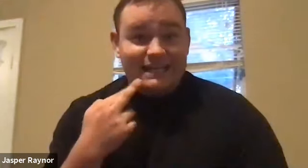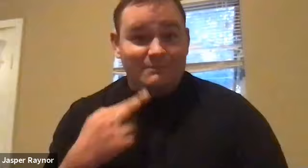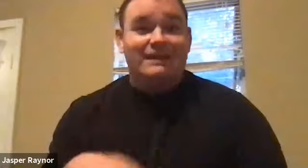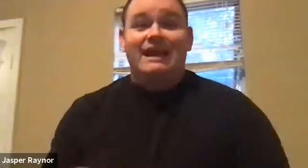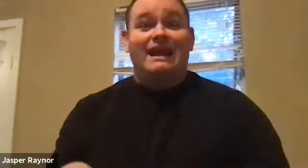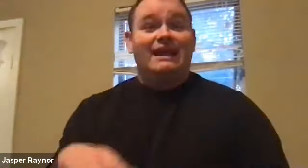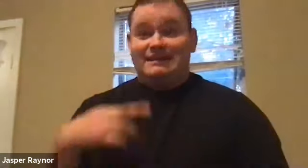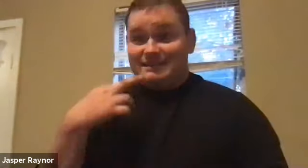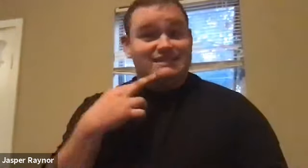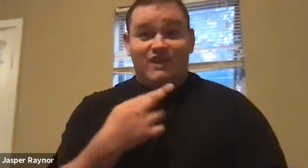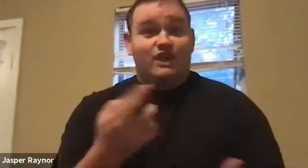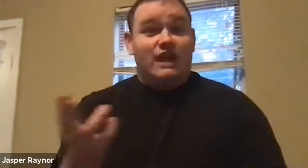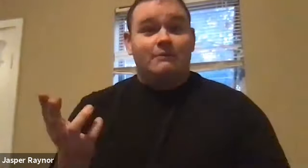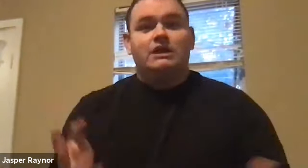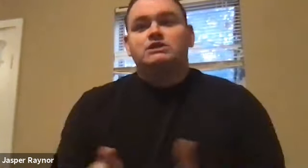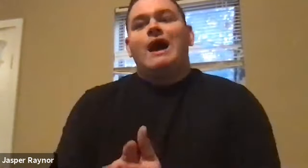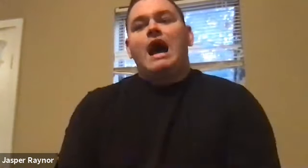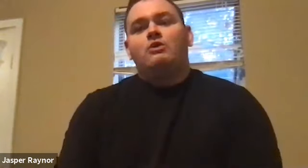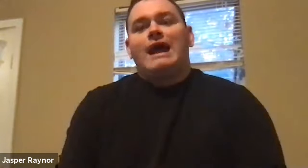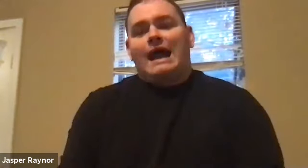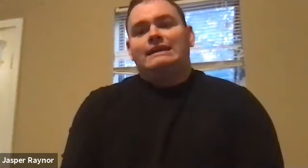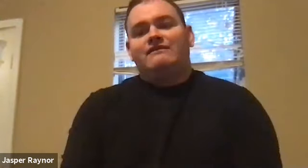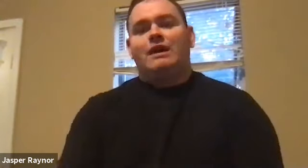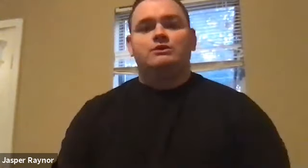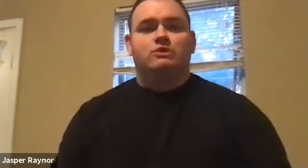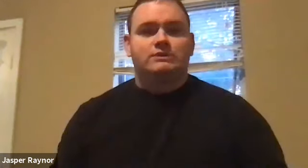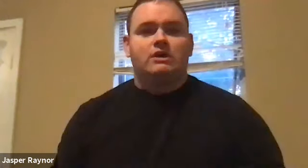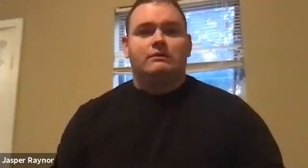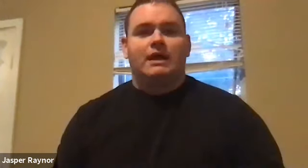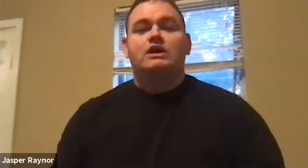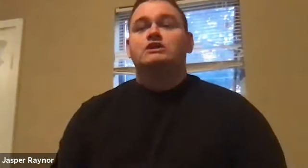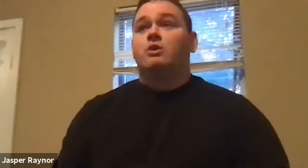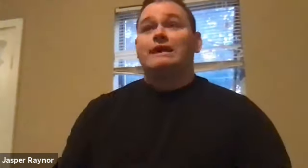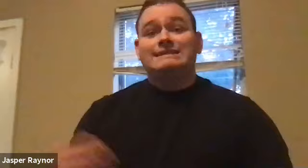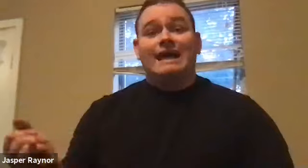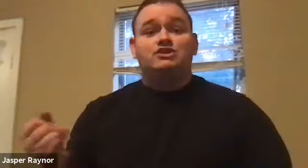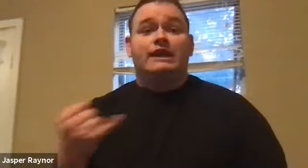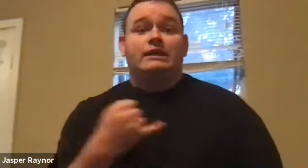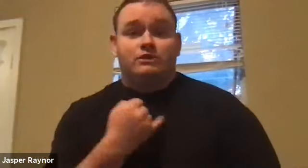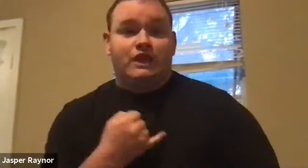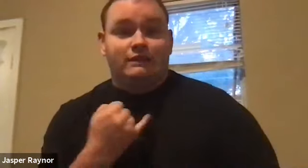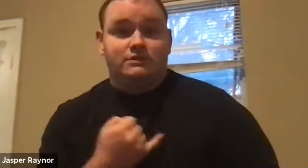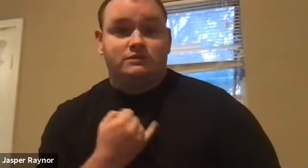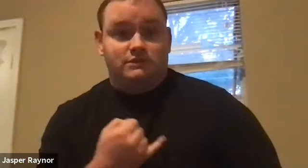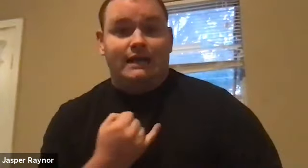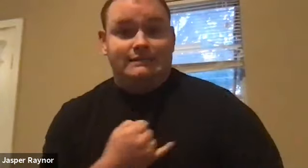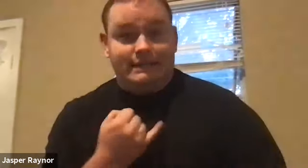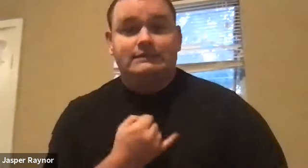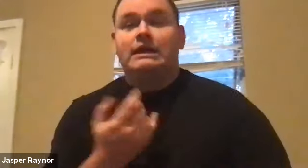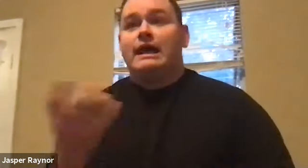name, and it's very common. So how do I identify which one I'm talking about? So when he signed Jacob, was Jacob's sign is this. He